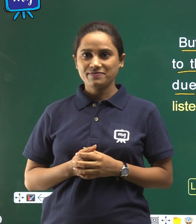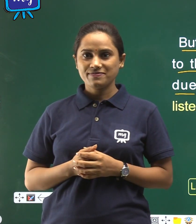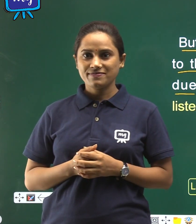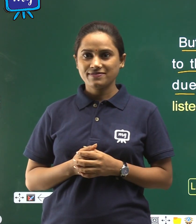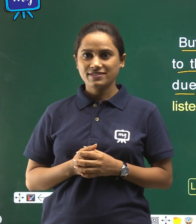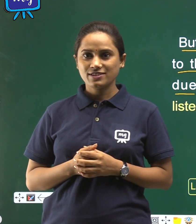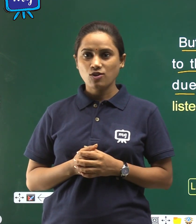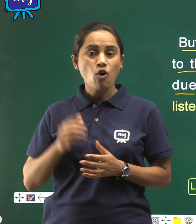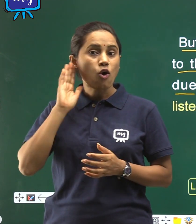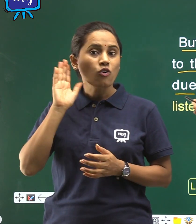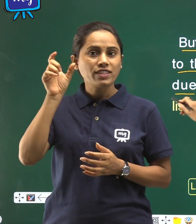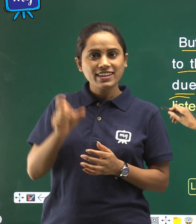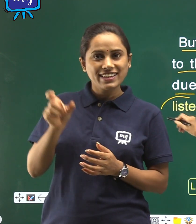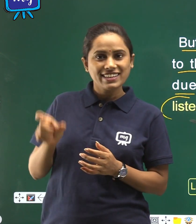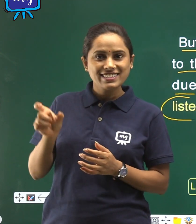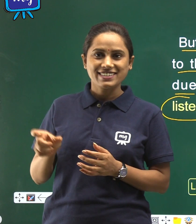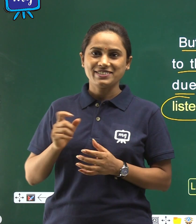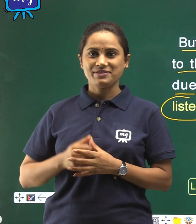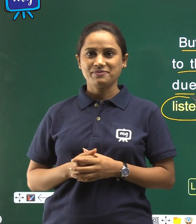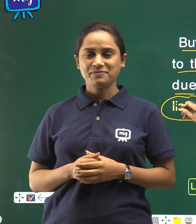of the listeners.